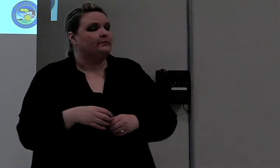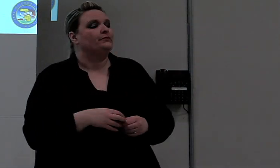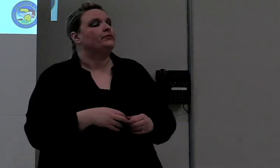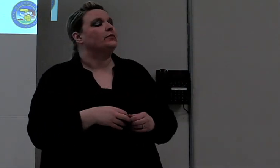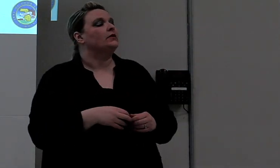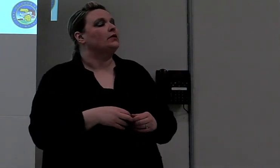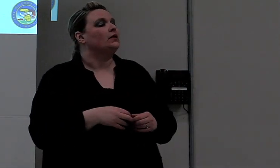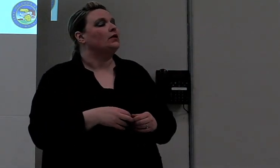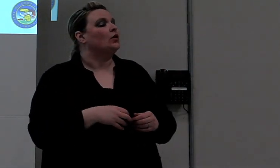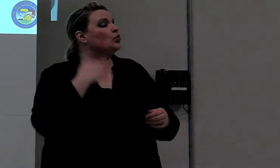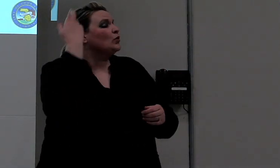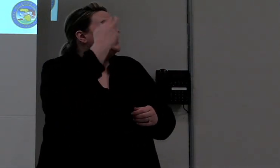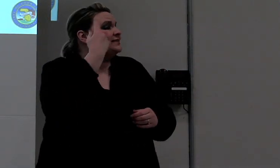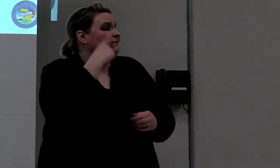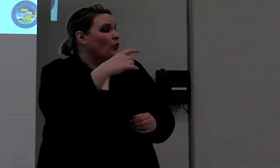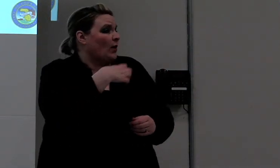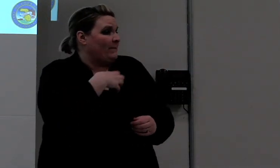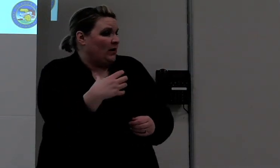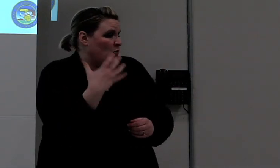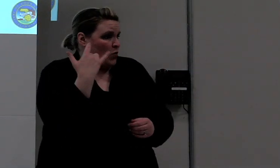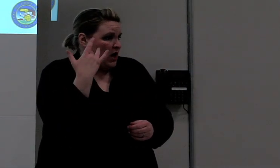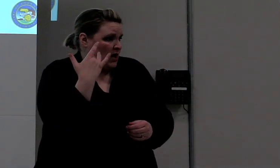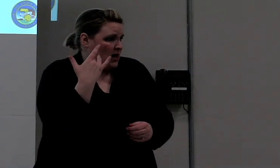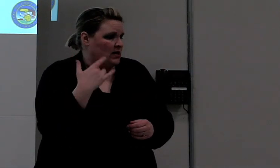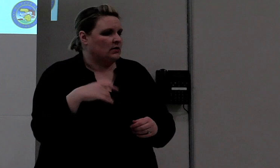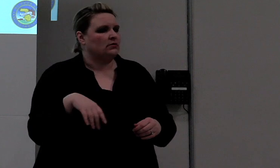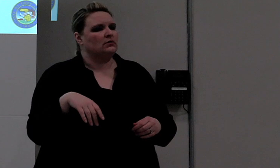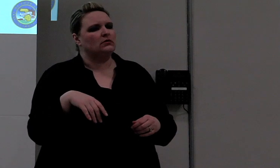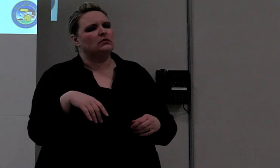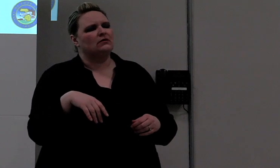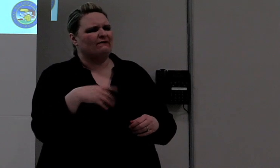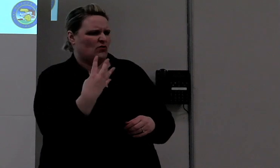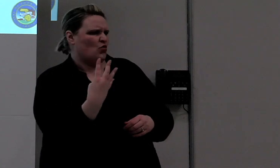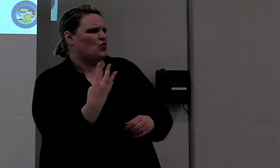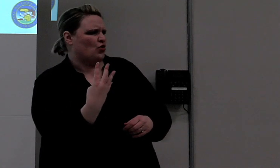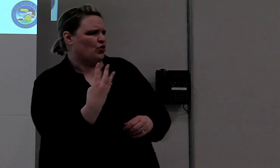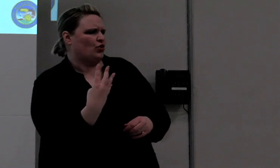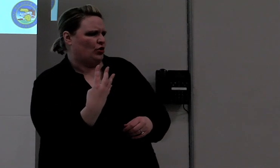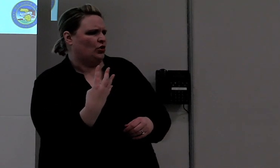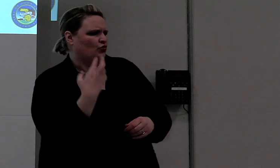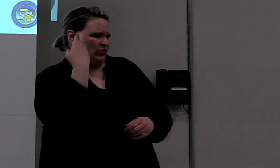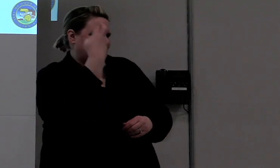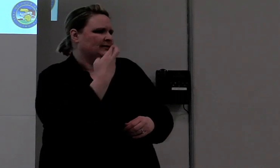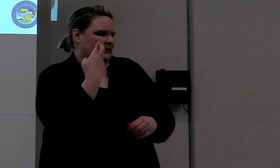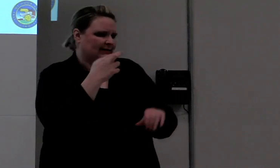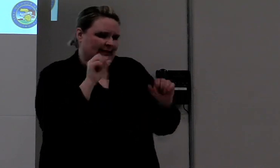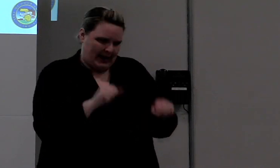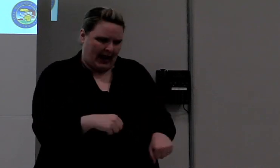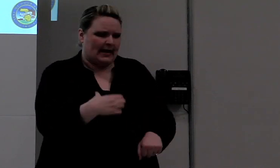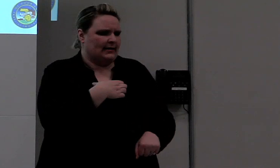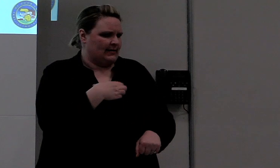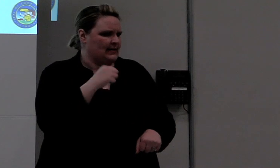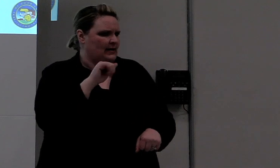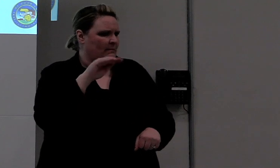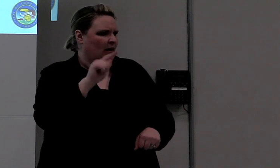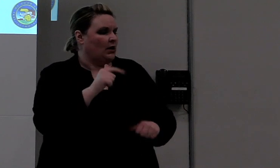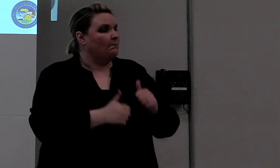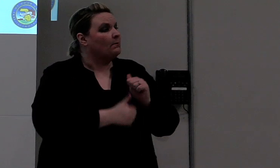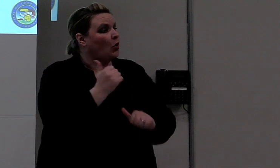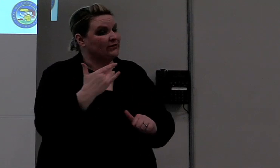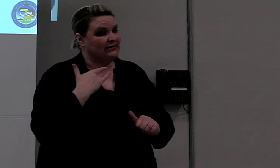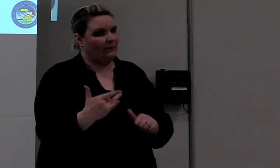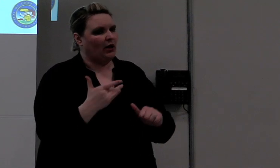So what are the grounds for an appeal? There's mainly four grounds for an appeal. The most common